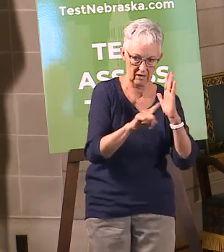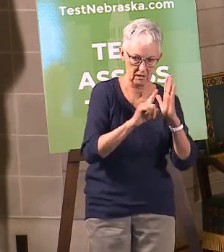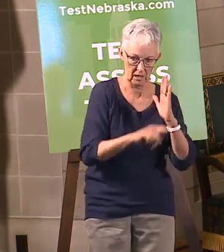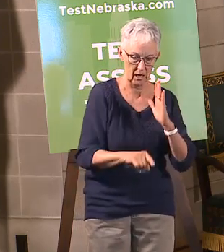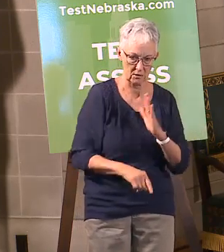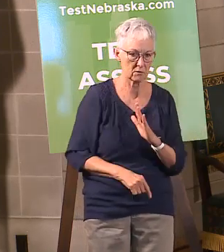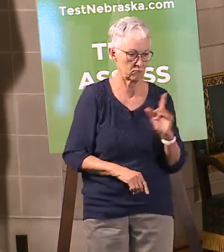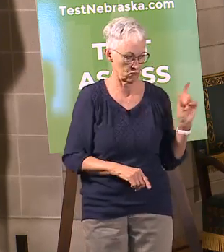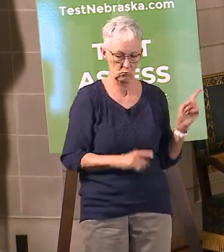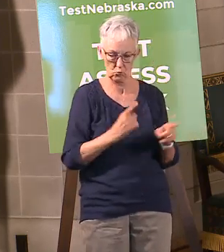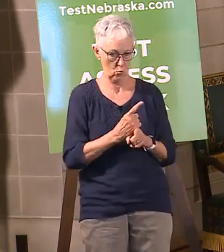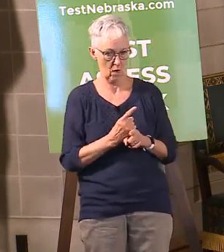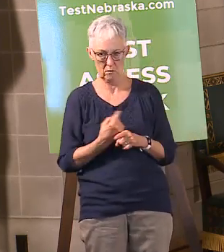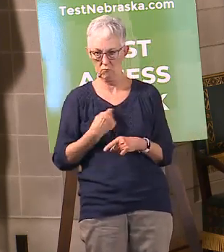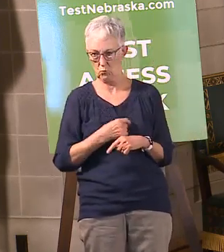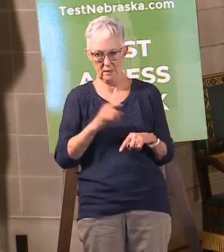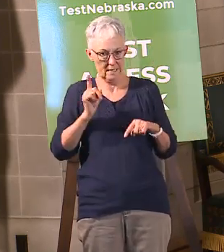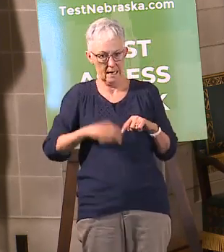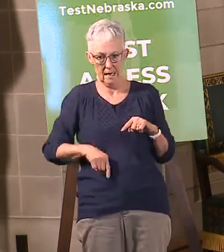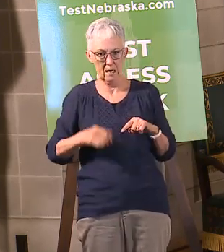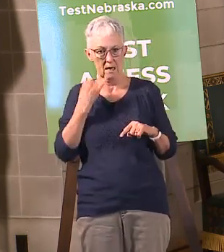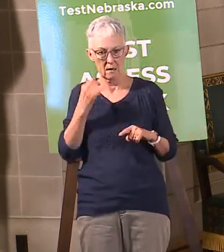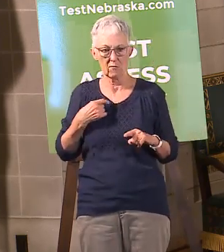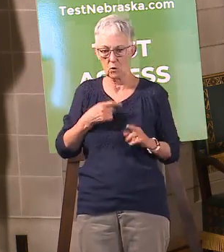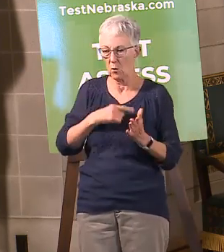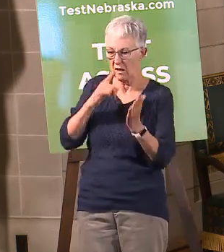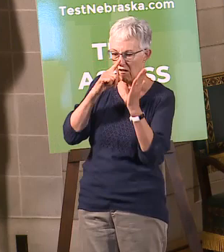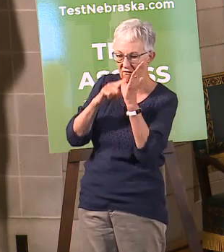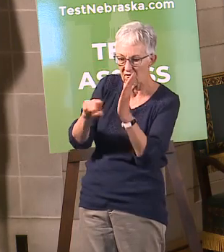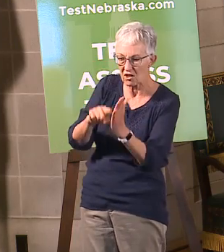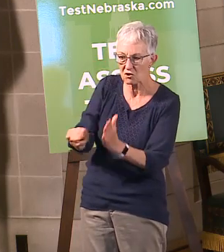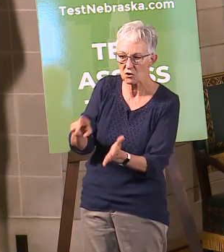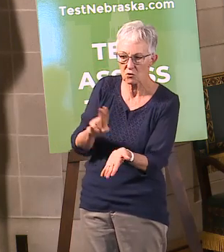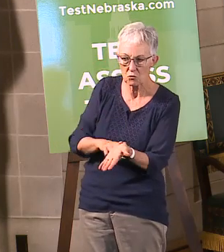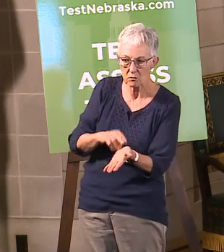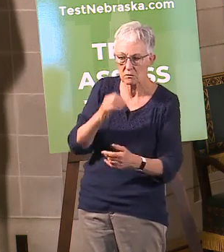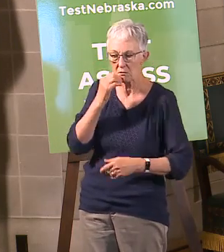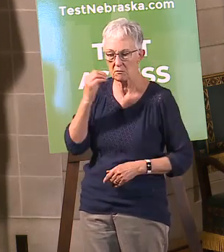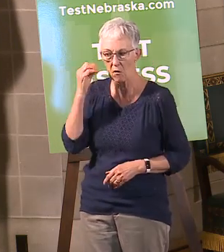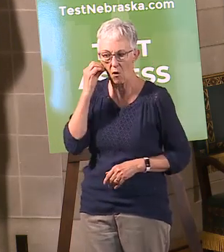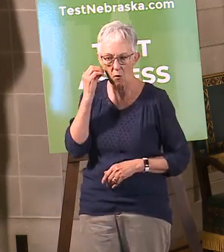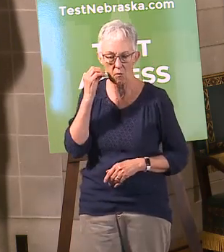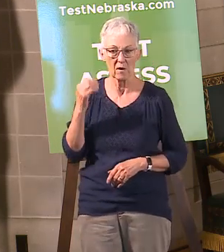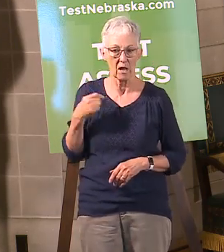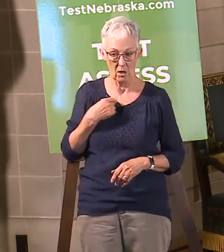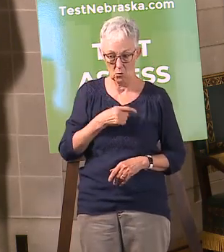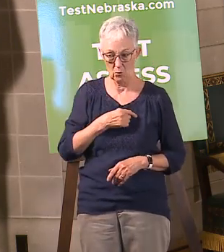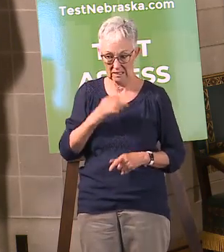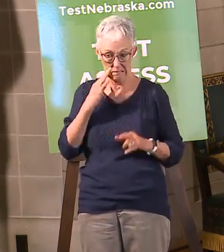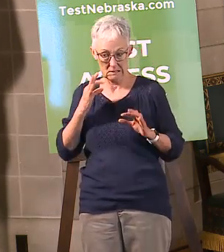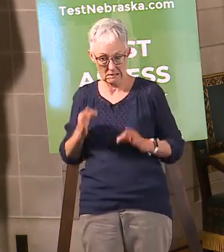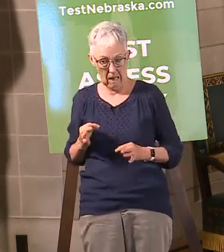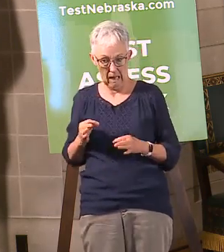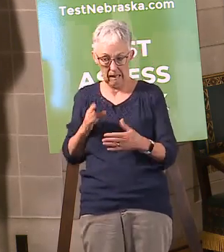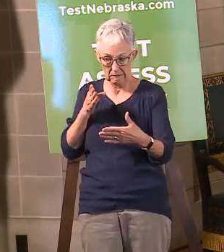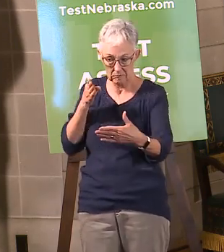there is an investigation into a long-term care facility, and if we end up taking action against that facility based on the findings,